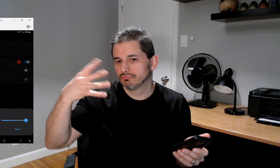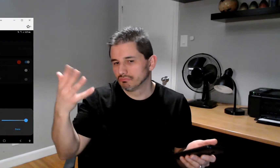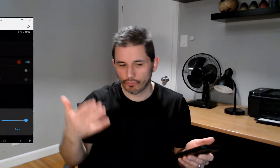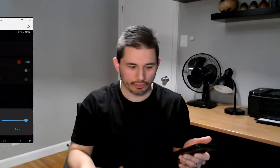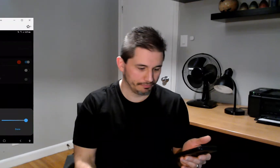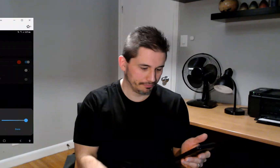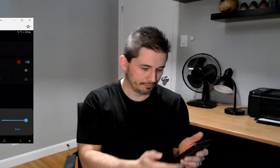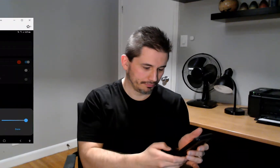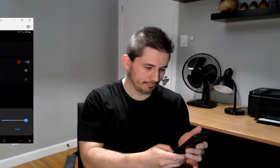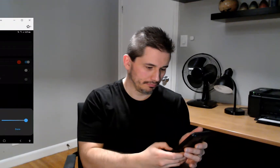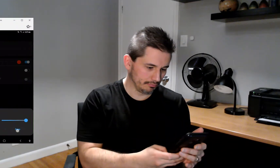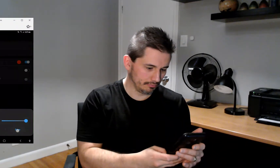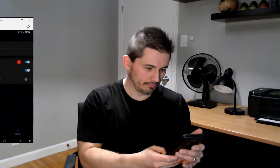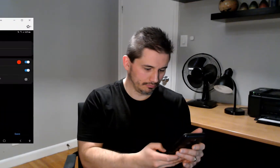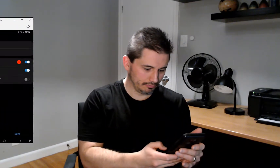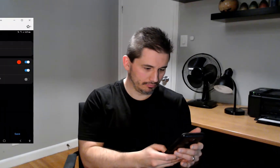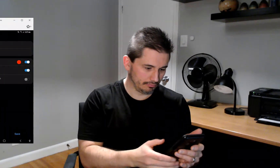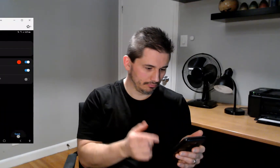it to be as bright or dim as you'd like.